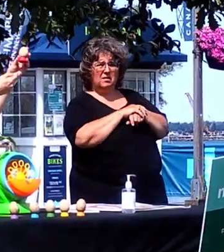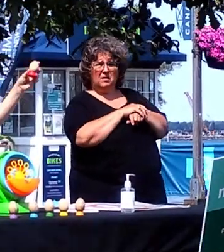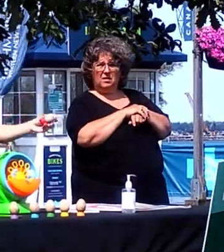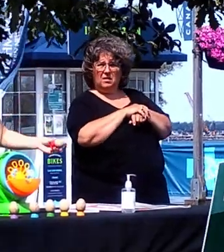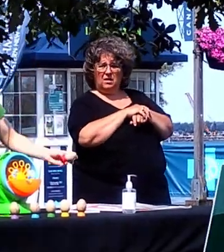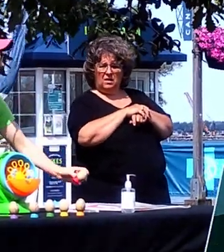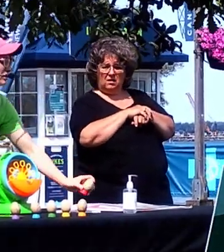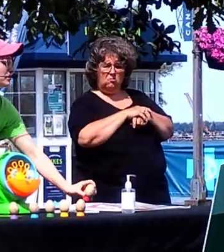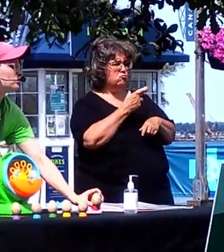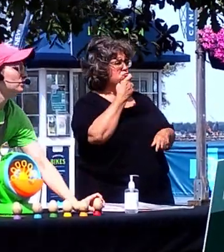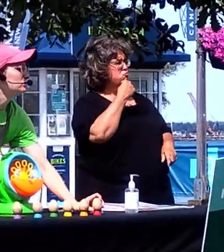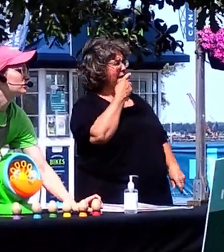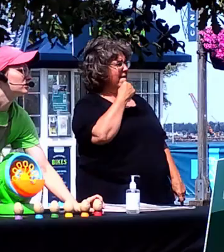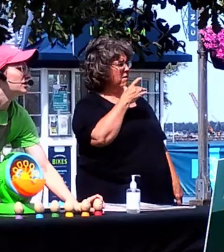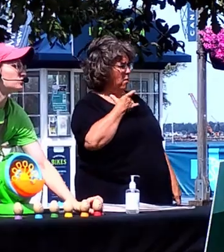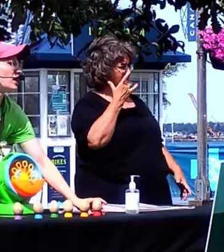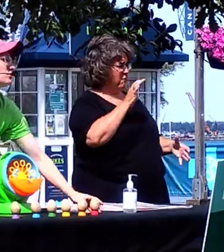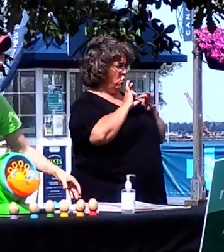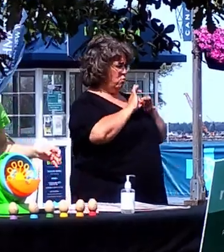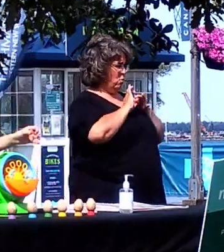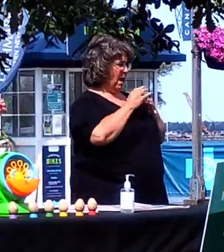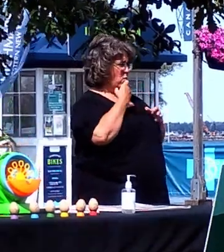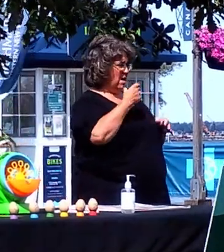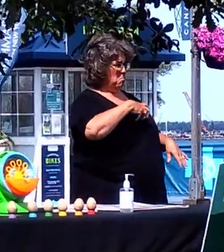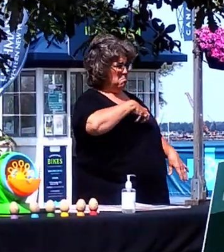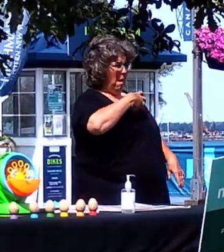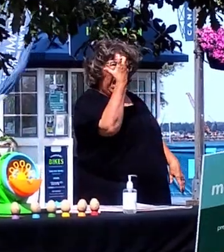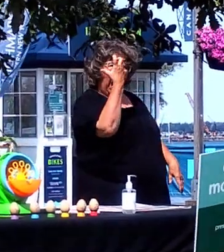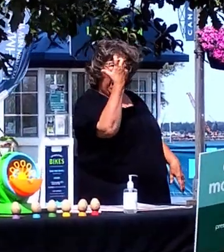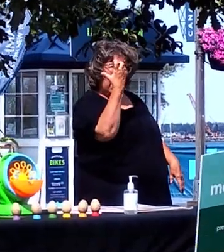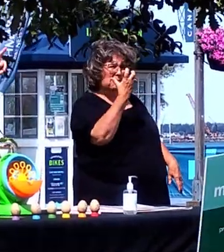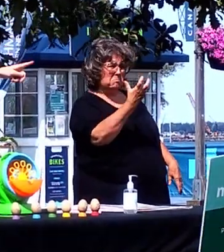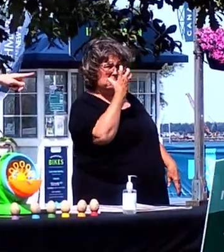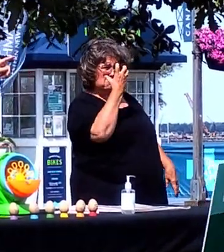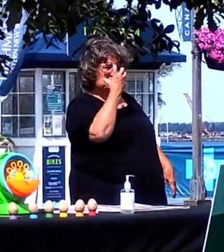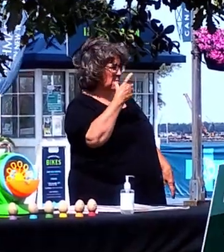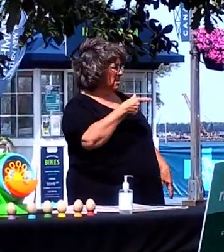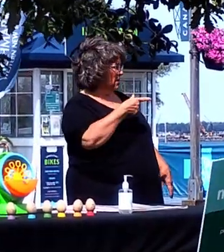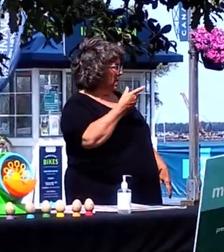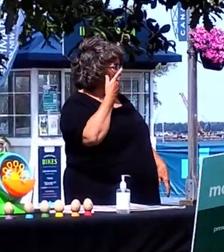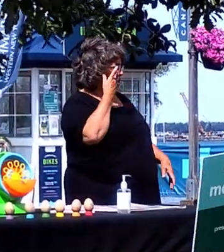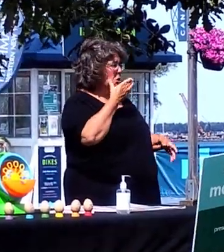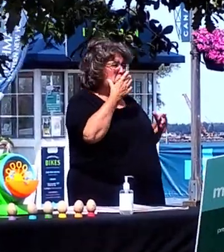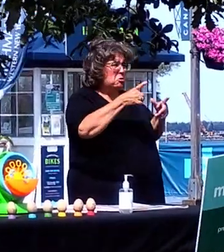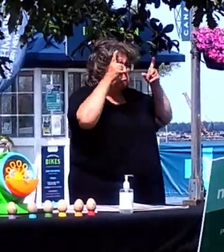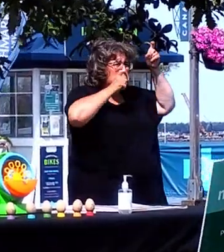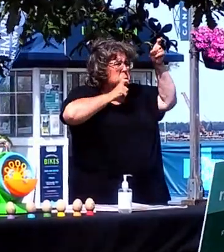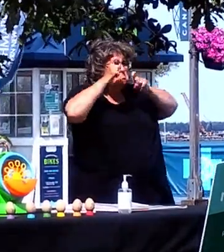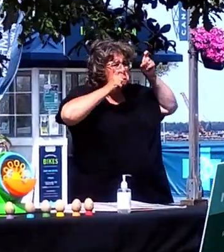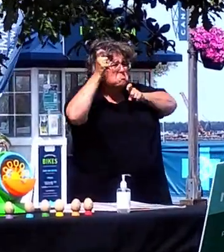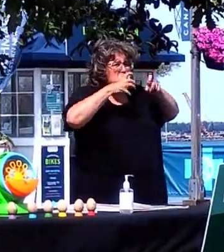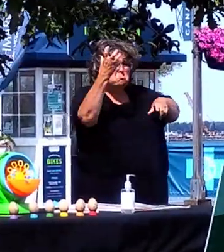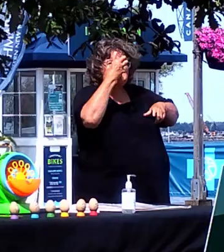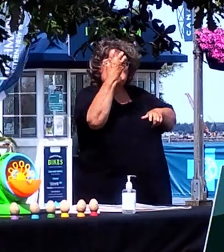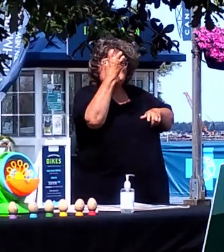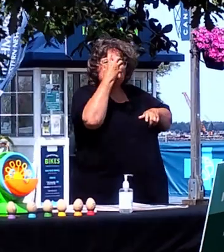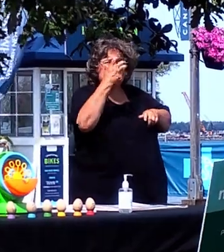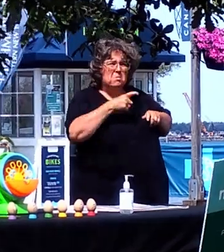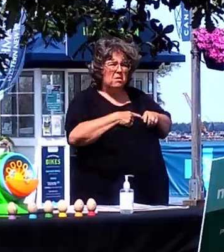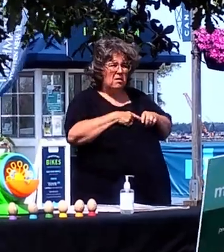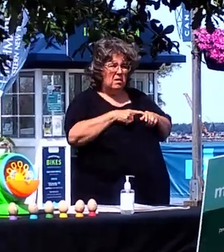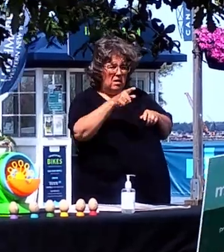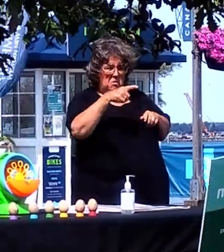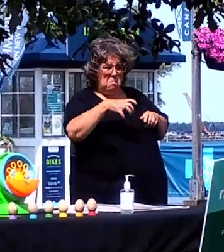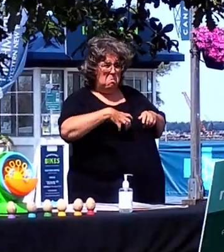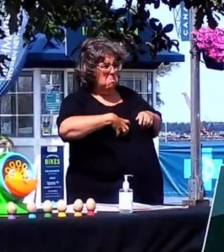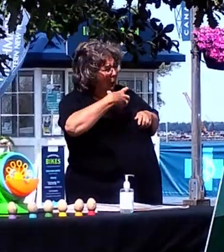he's red, right? Sometimes we associate red with feeling mad, angry, or frustrated. And I'm seeing some kiddos acting mad, angry, or frustrated in the crowd. Can you guys